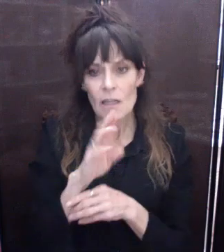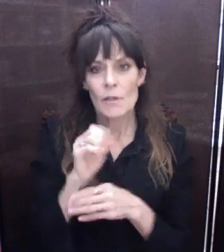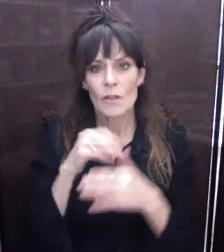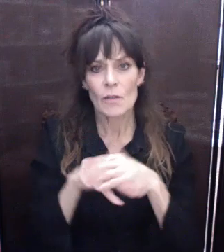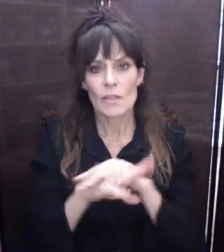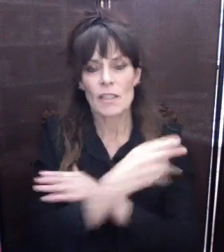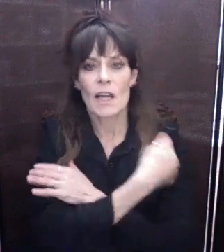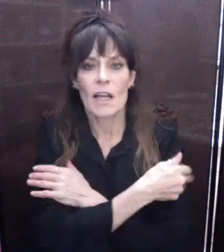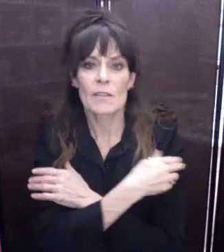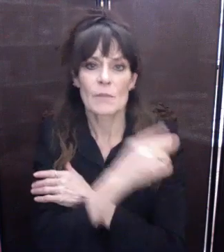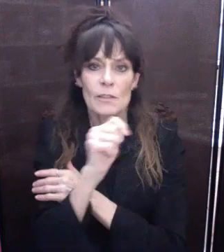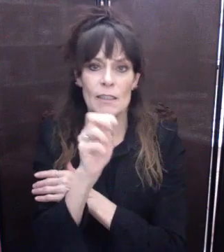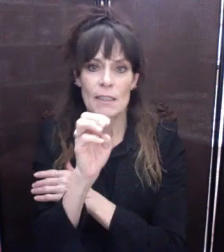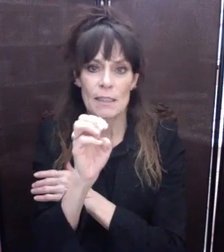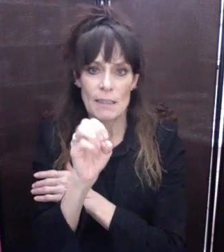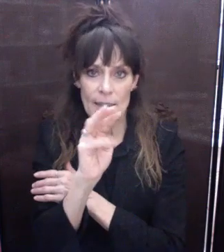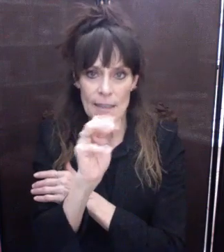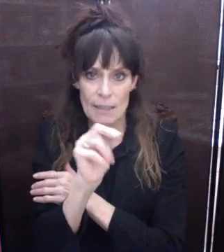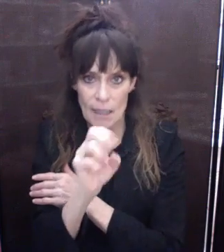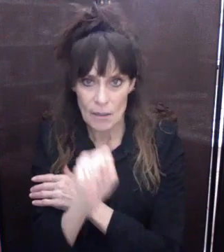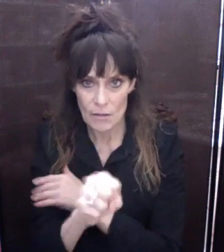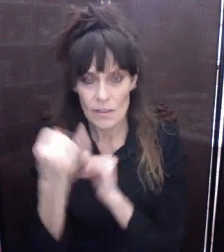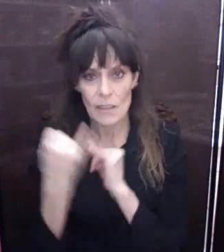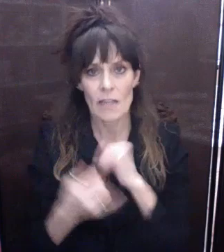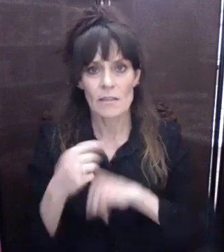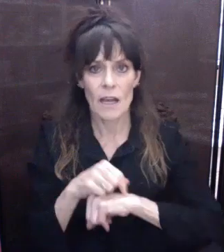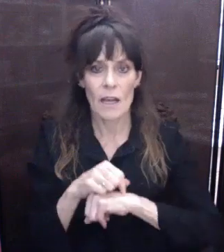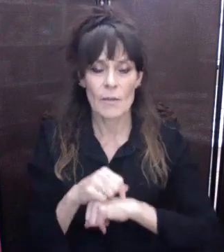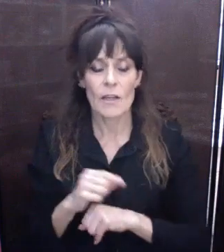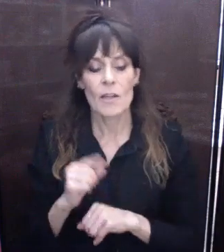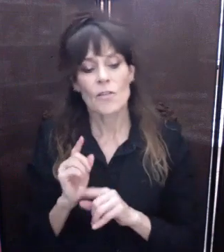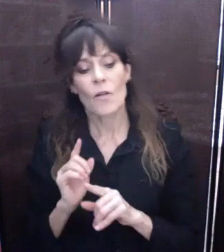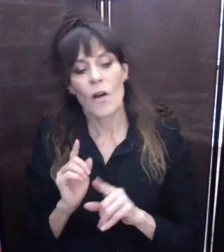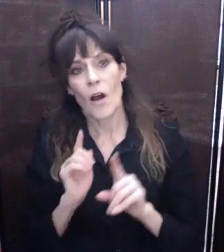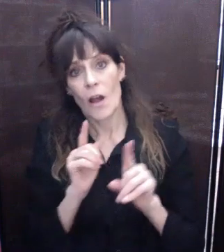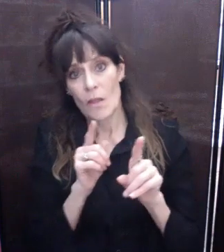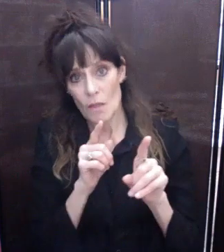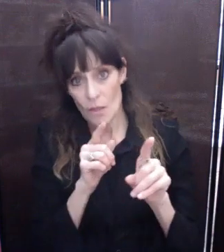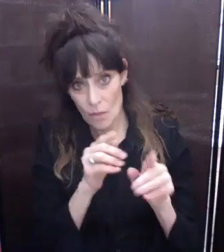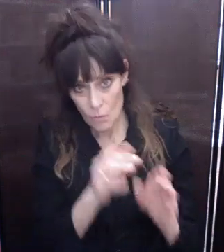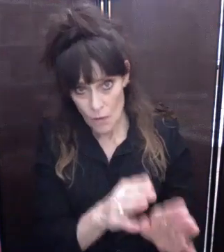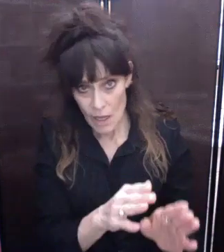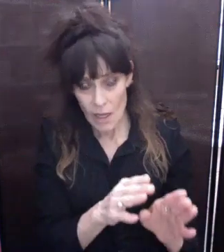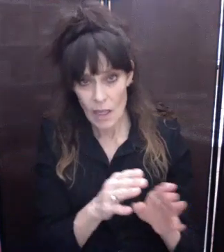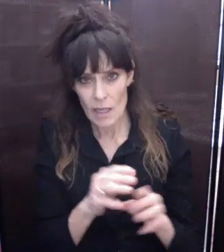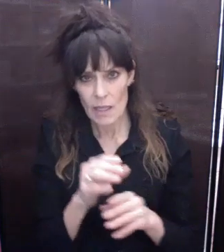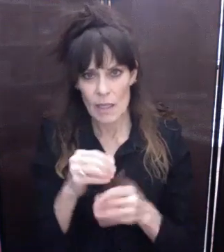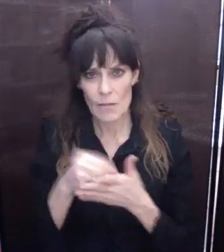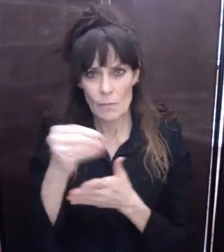time. And he's on the way, he picks up 4 bottles of beer for